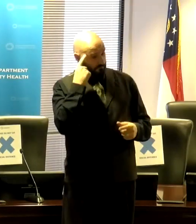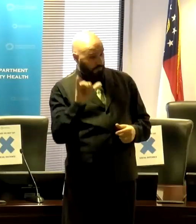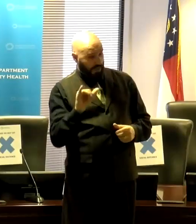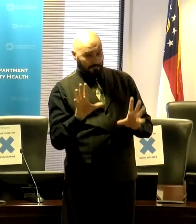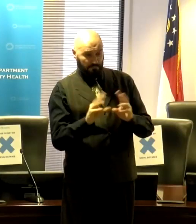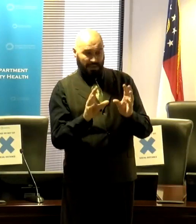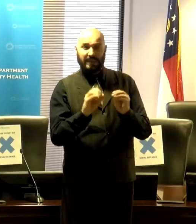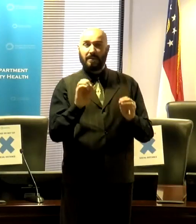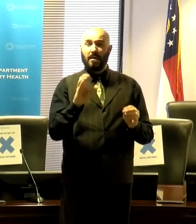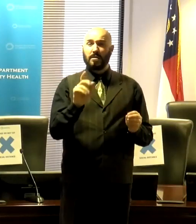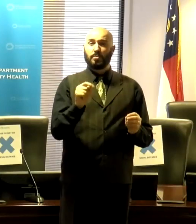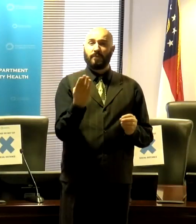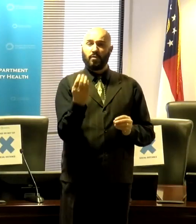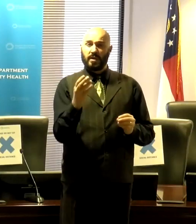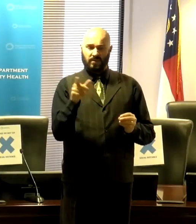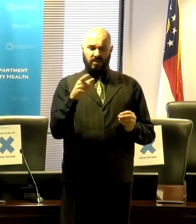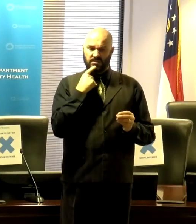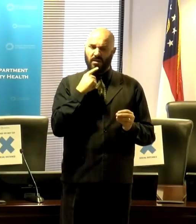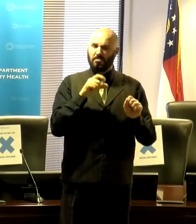meeting. Is there a second to that?